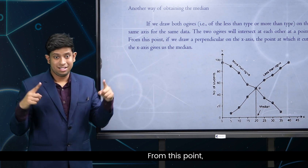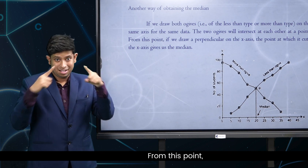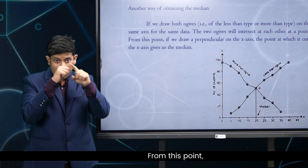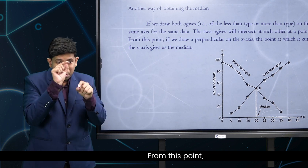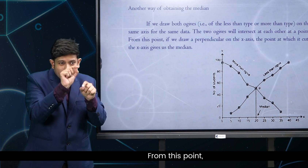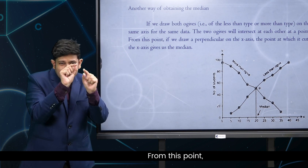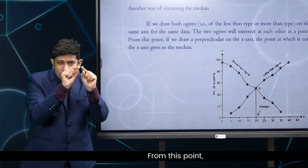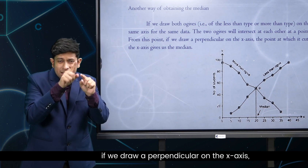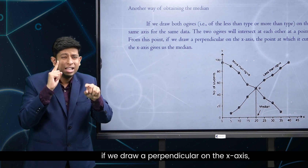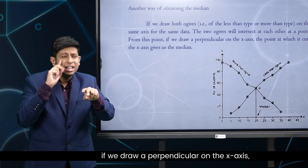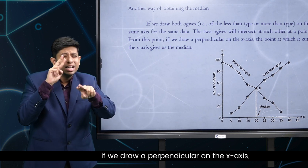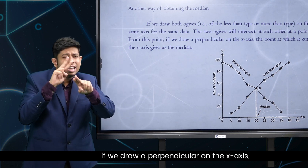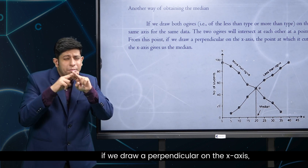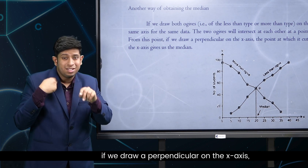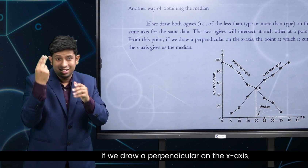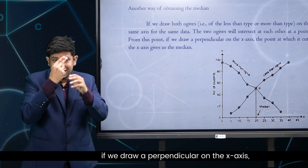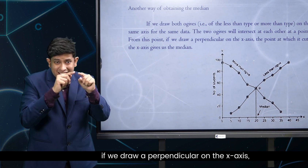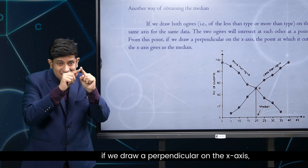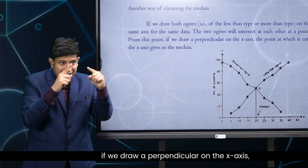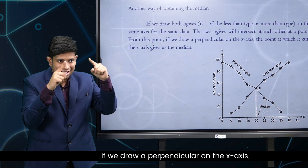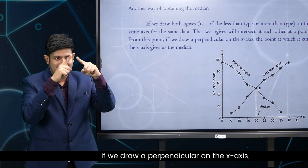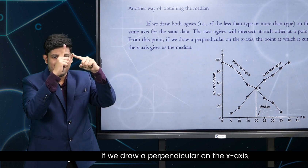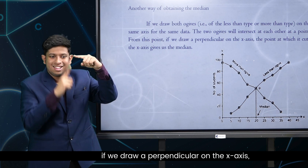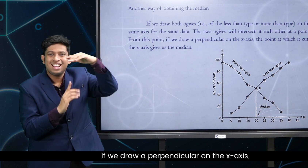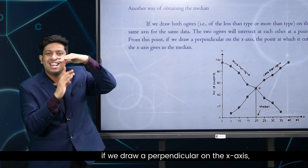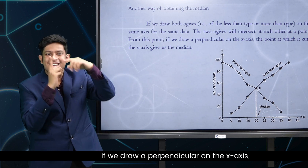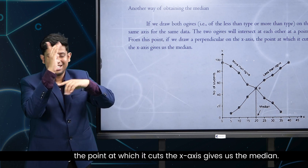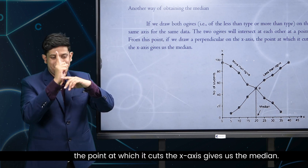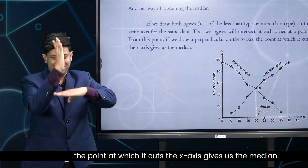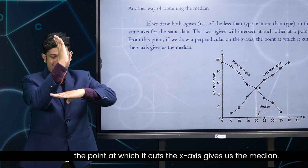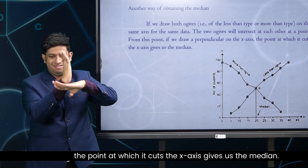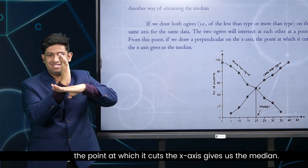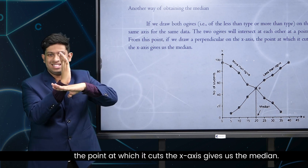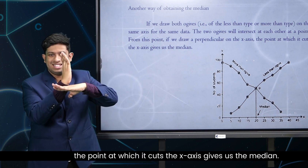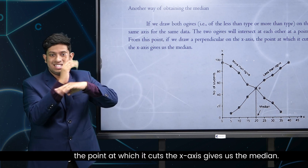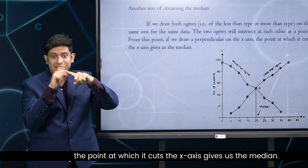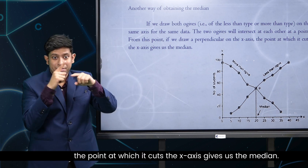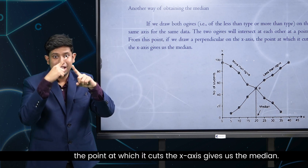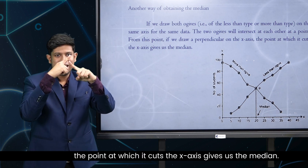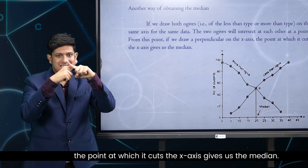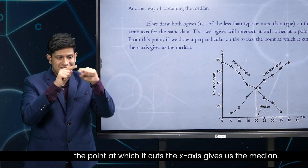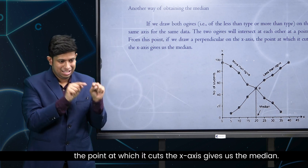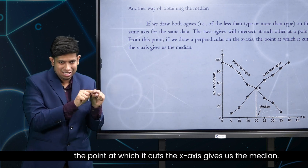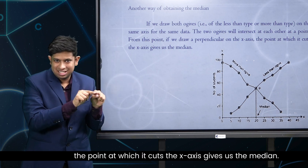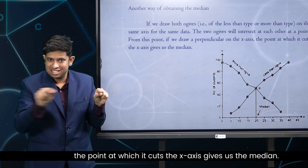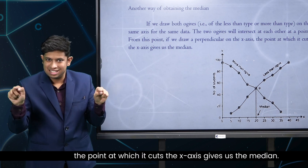From this point, if we draw a perpendicular on the x-axis, the point at which it cuts the x-axis gives us the median.